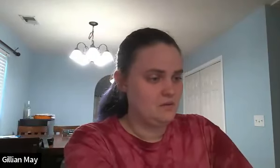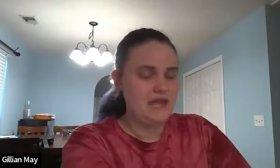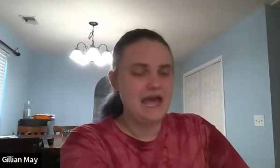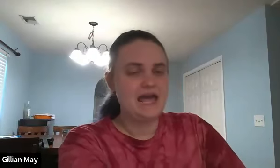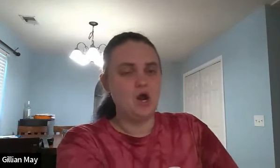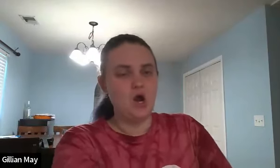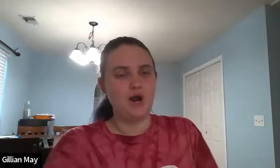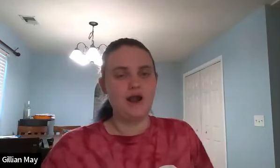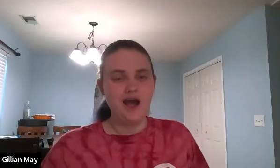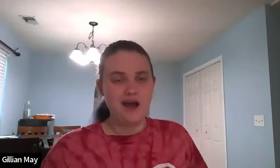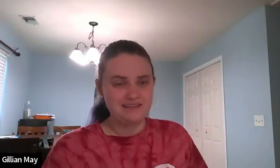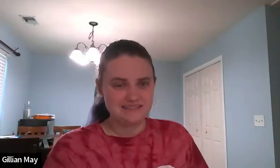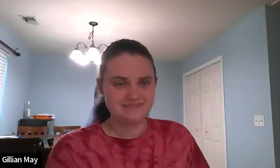We had our hot.